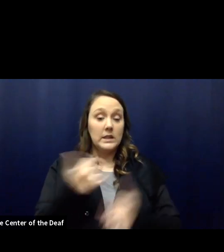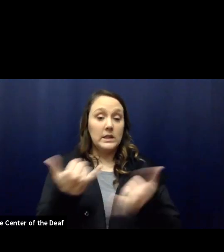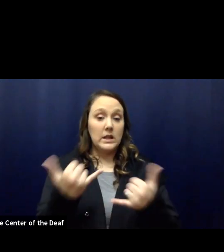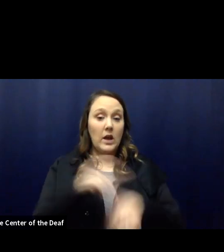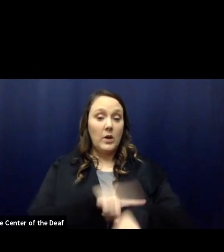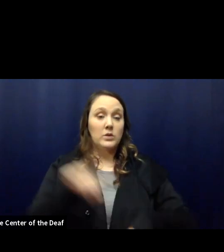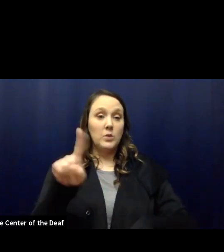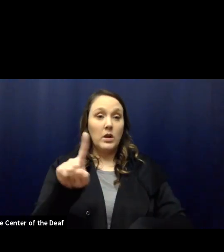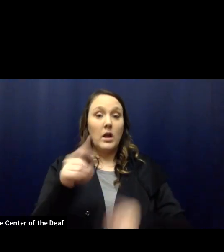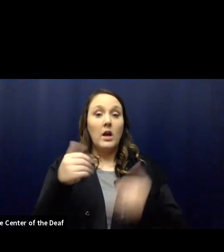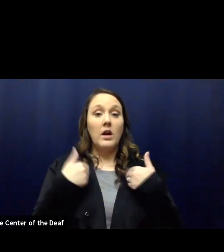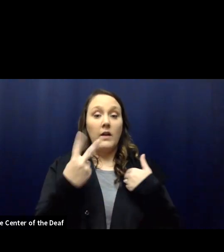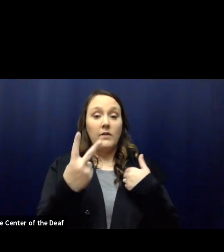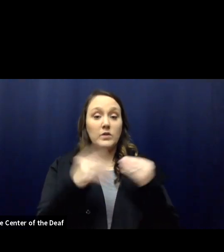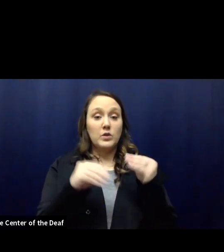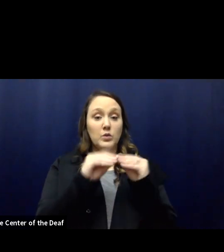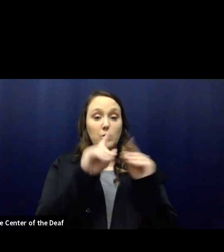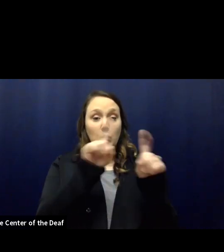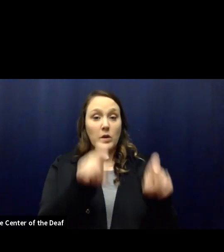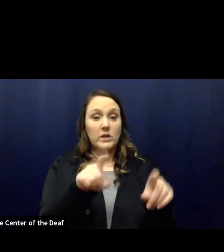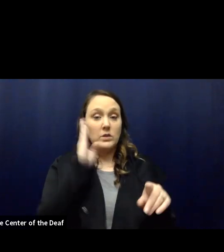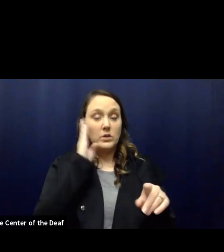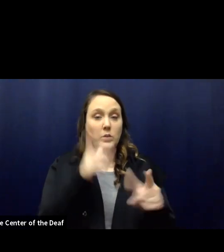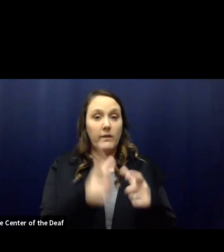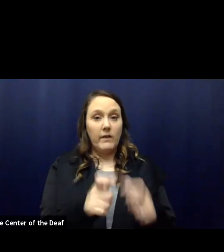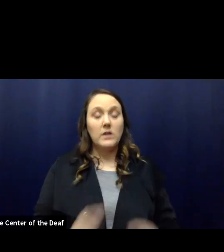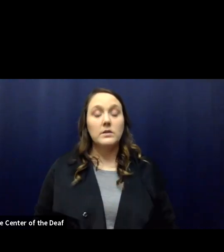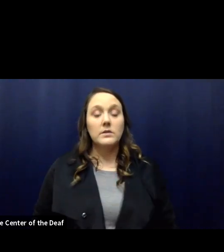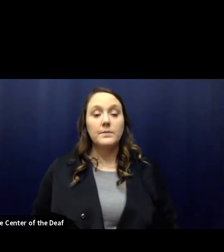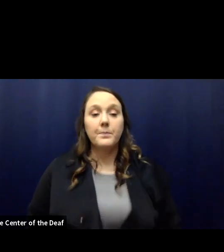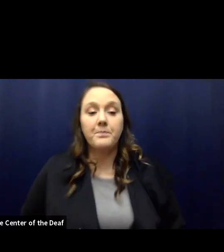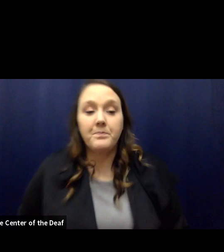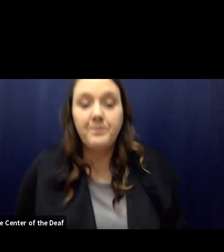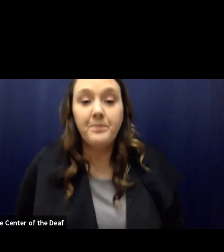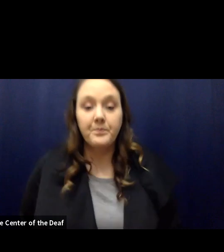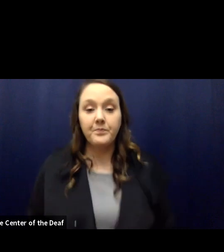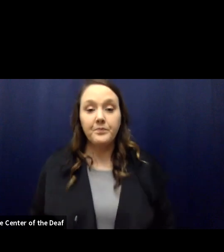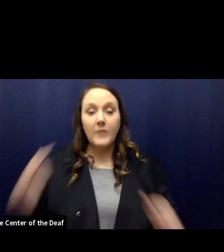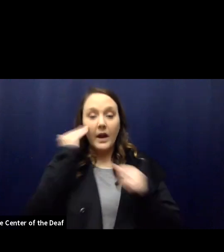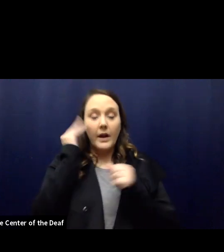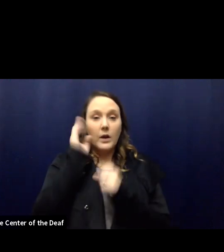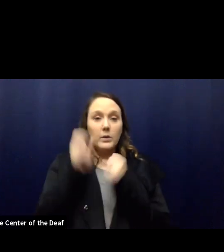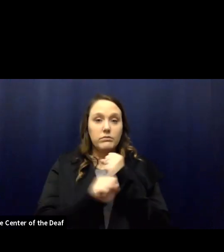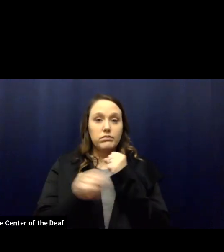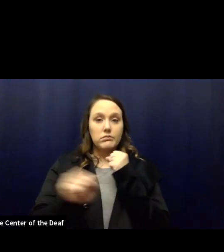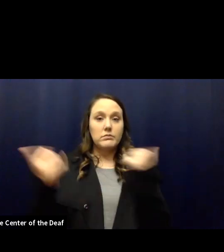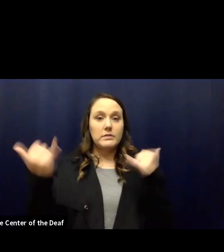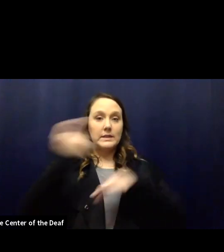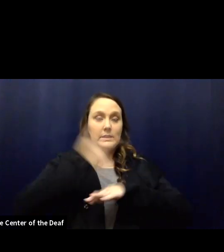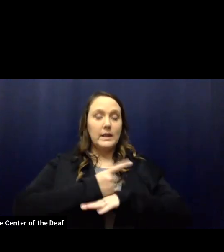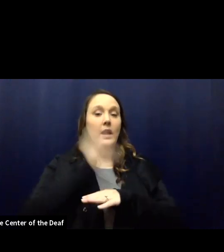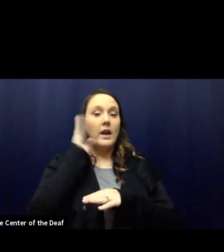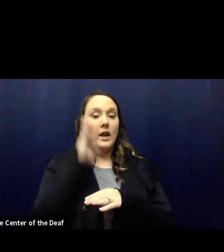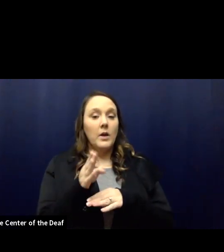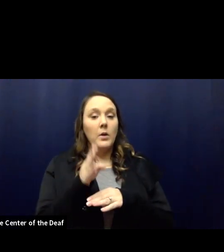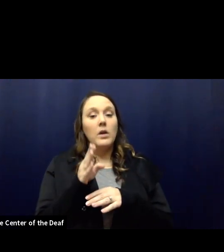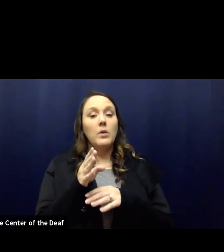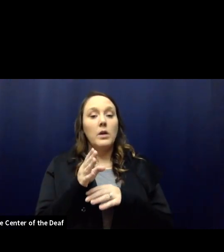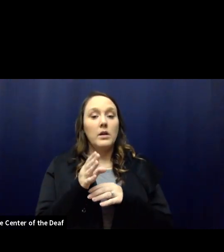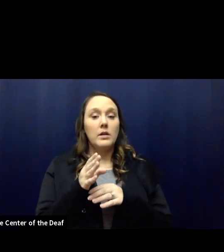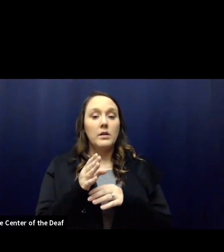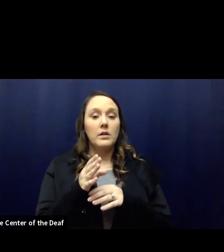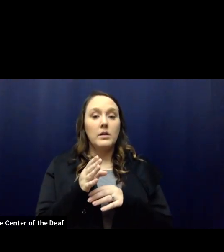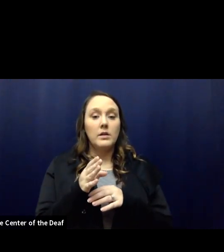more questions in here, so we'll take those quickly because we know we went a little long today. So we'll follow up with these 3. I think it's actually, sorry,